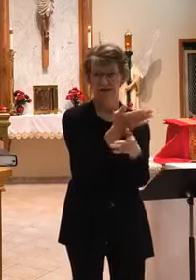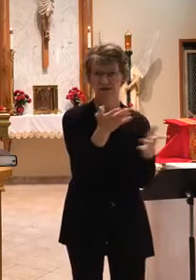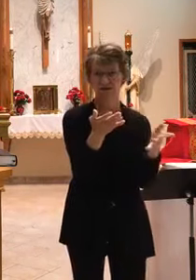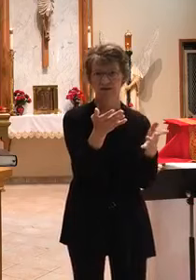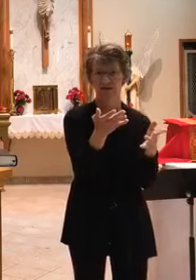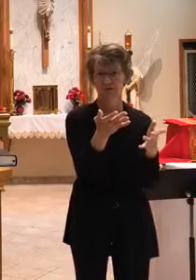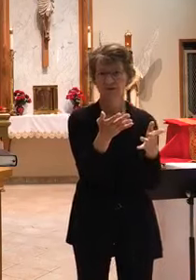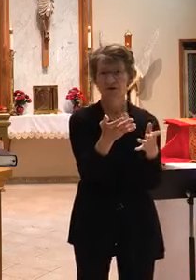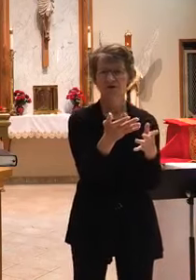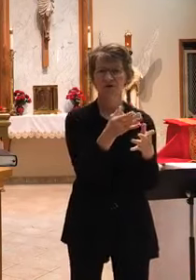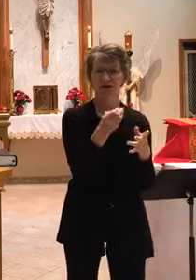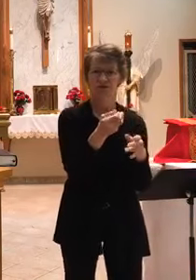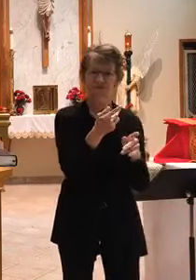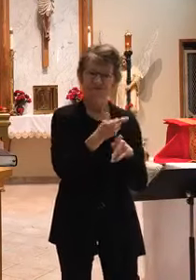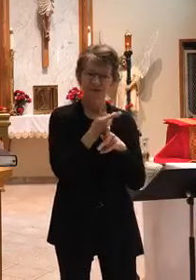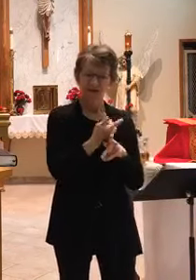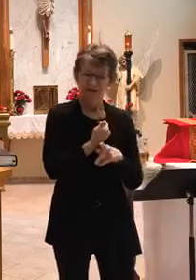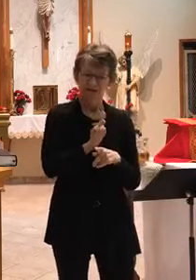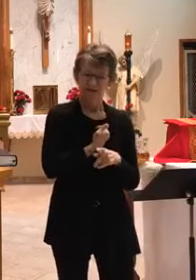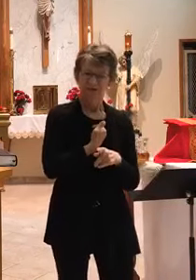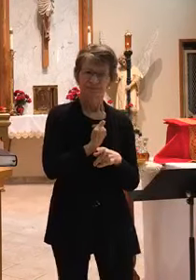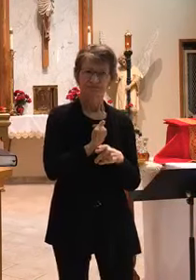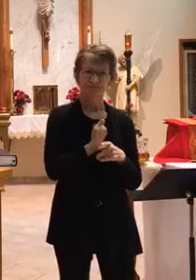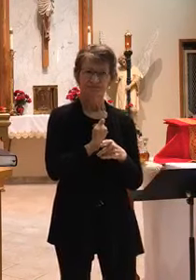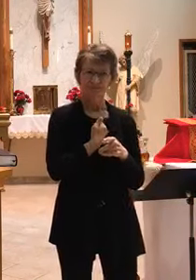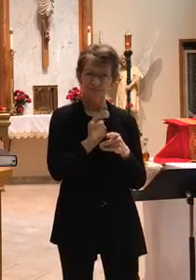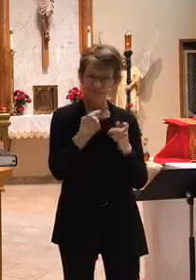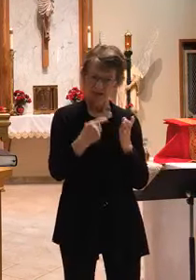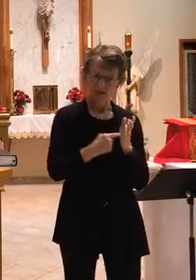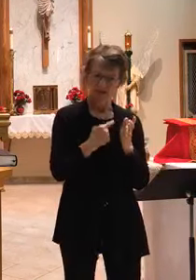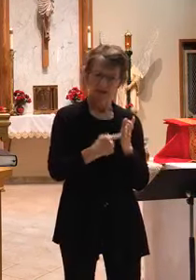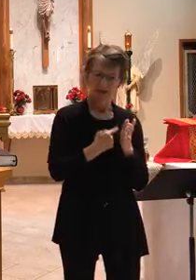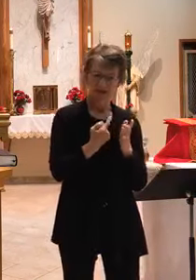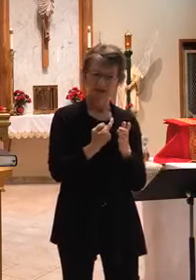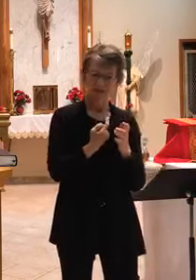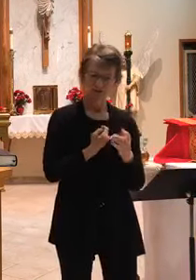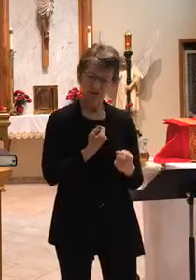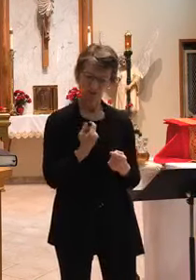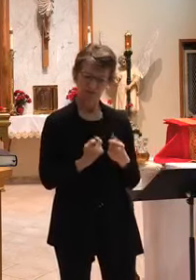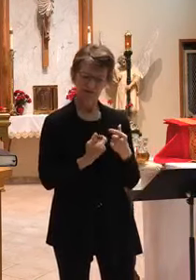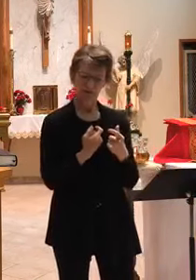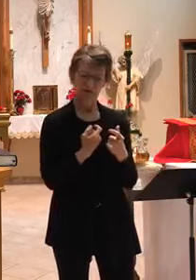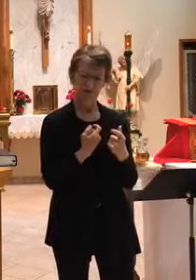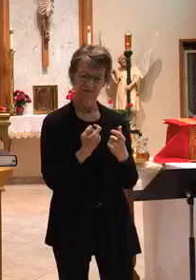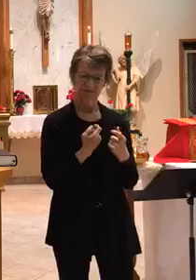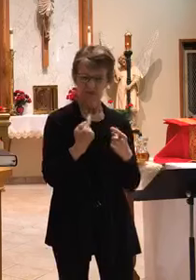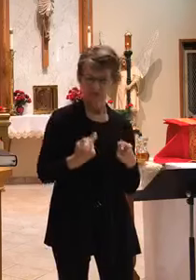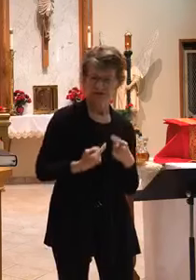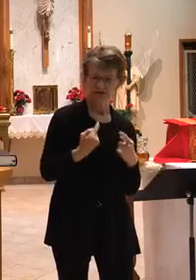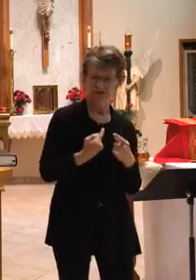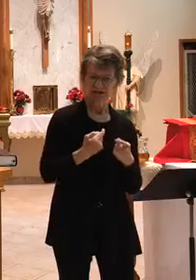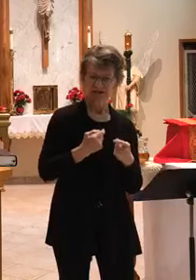it. Sometimes you have to spend a lot of time pulling out those little grasses.